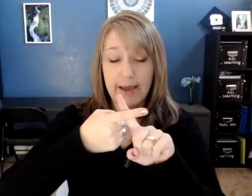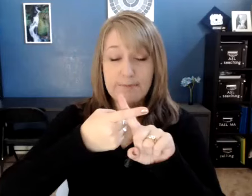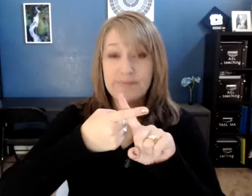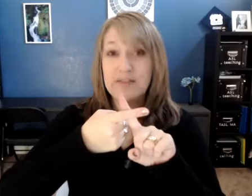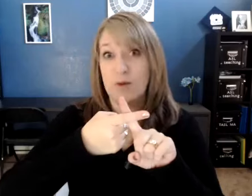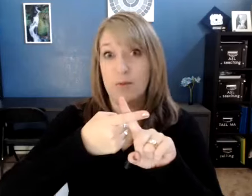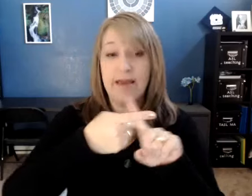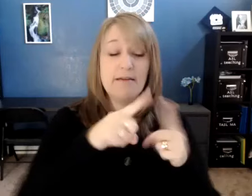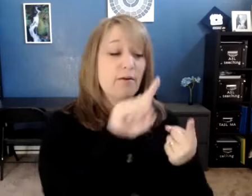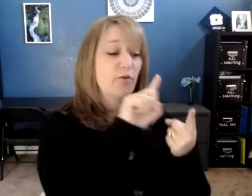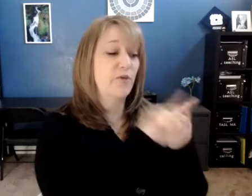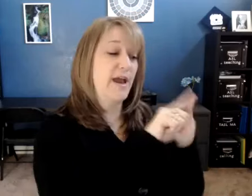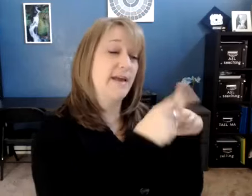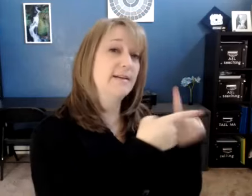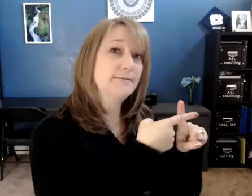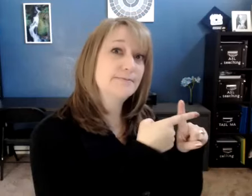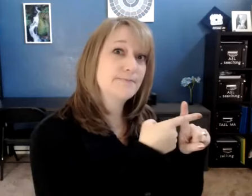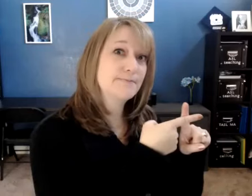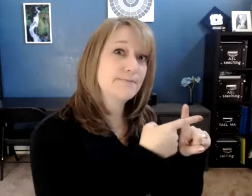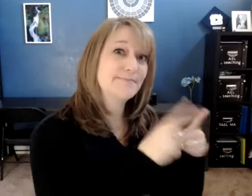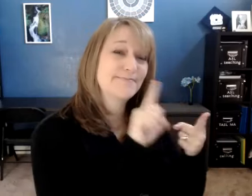way. That's one way. Friend.